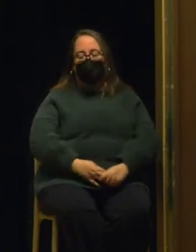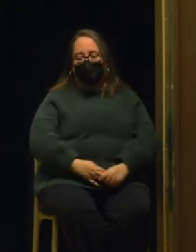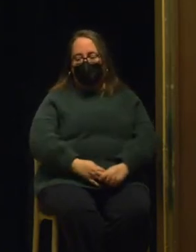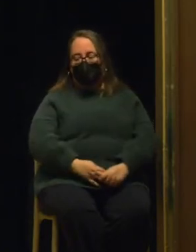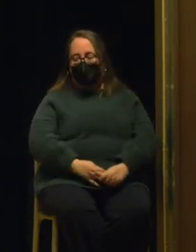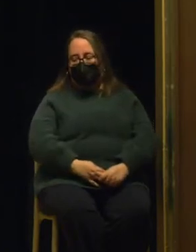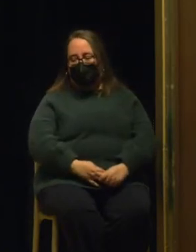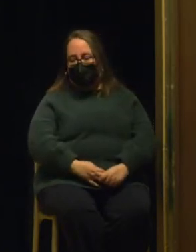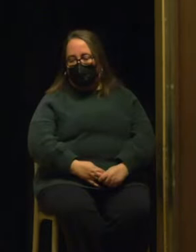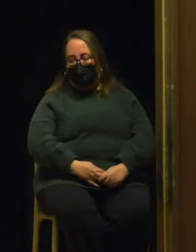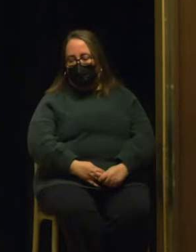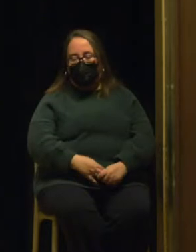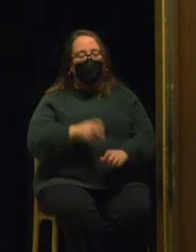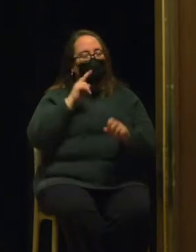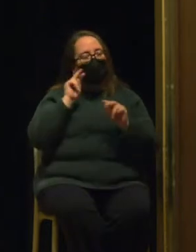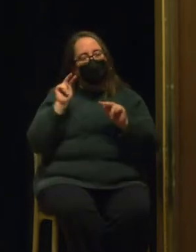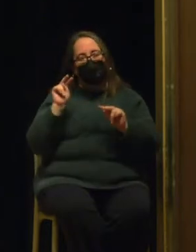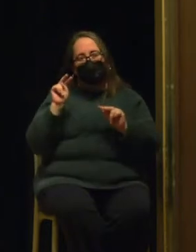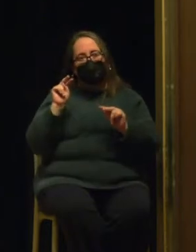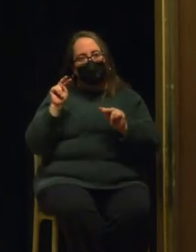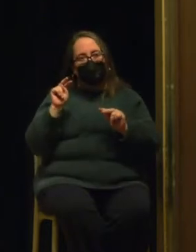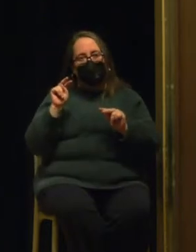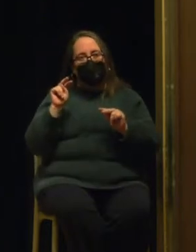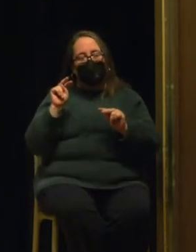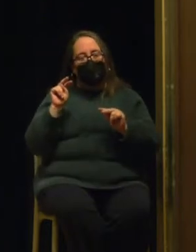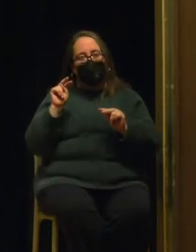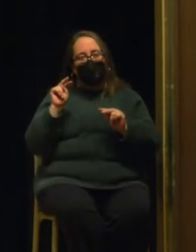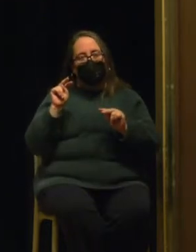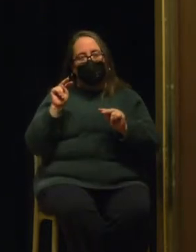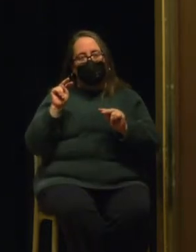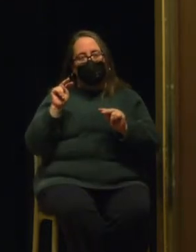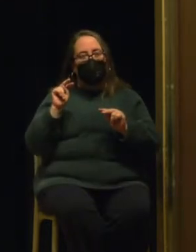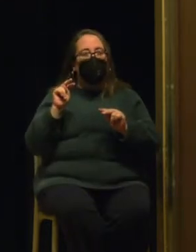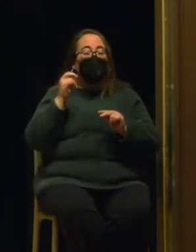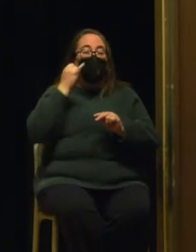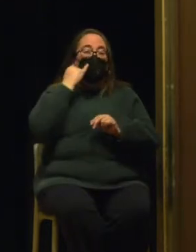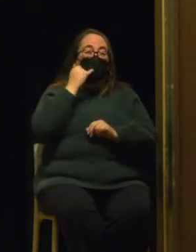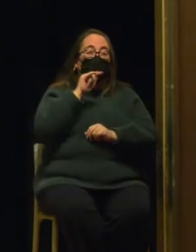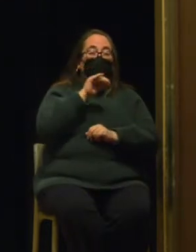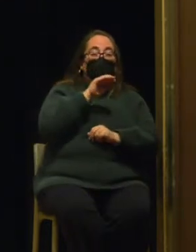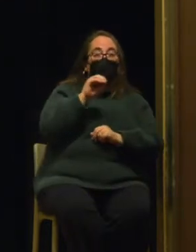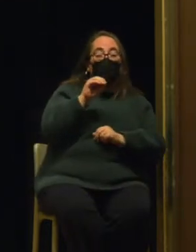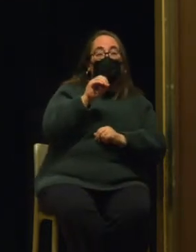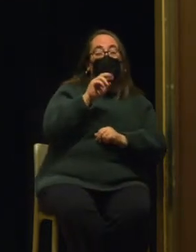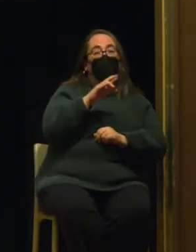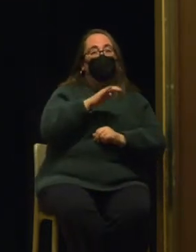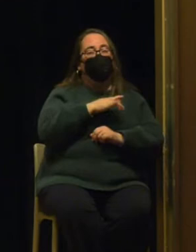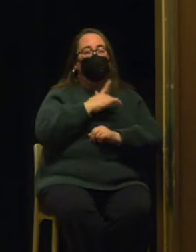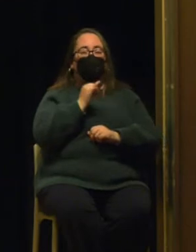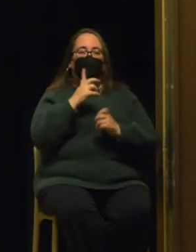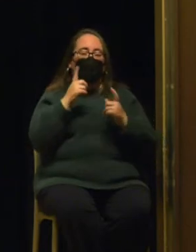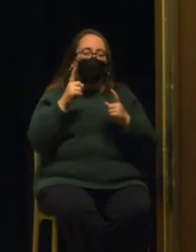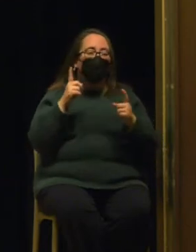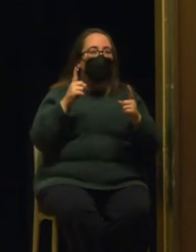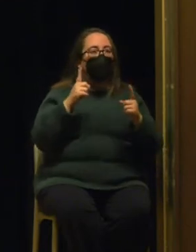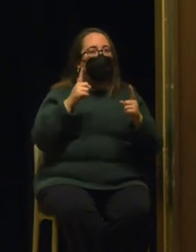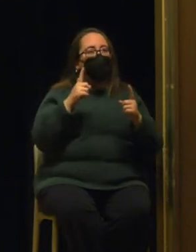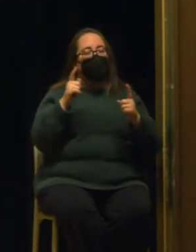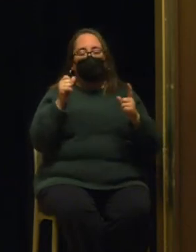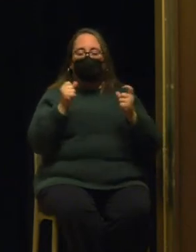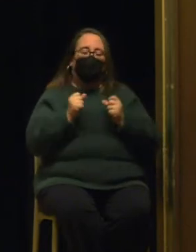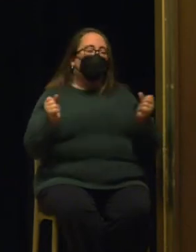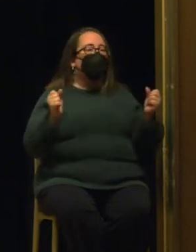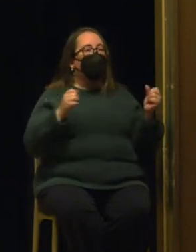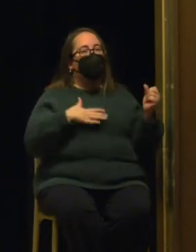I just really, really admire you for just, regardless if something is taboo or feels like controversial, the fact that you are